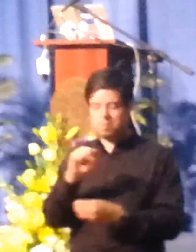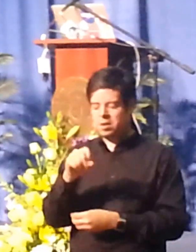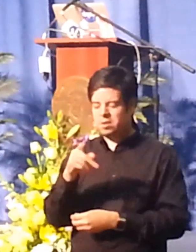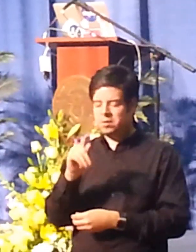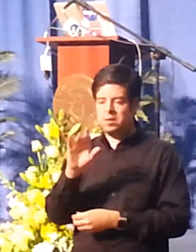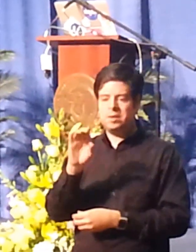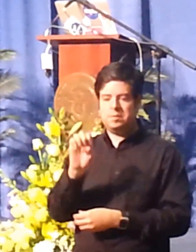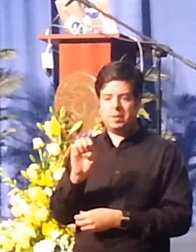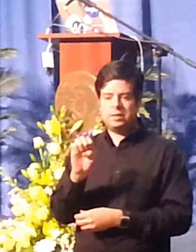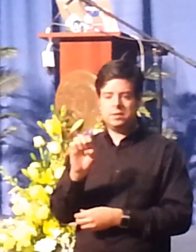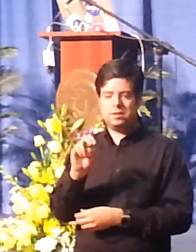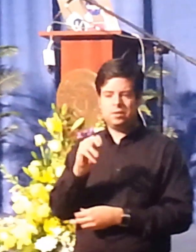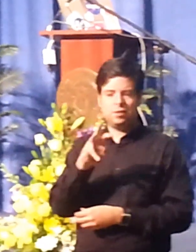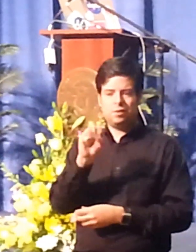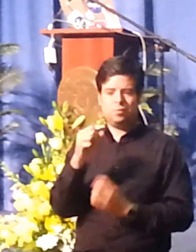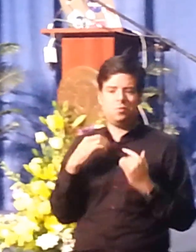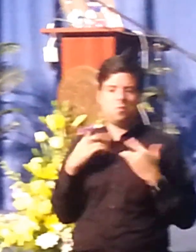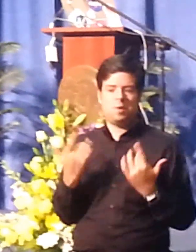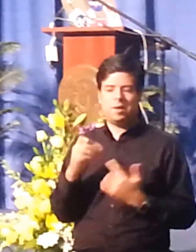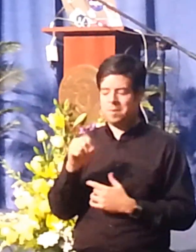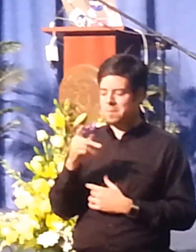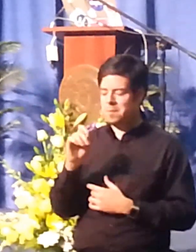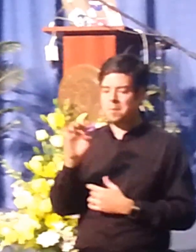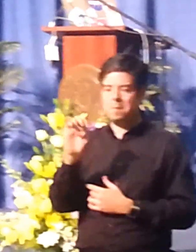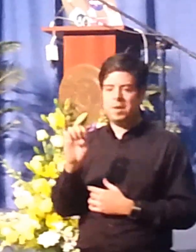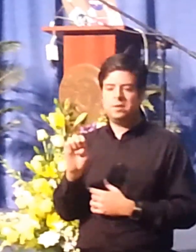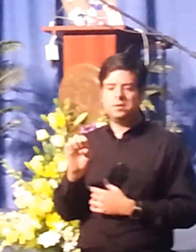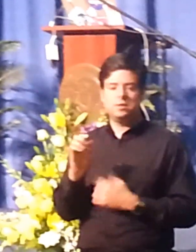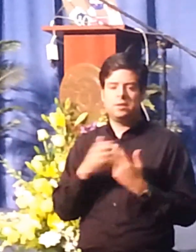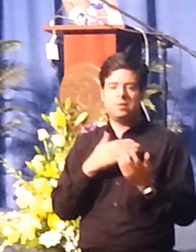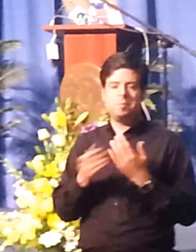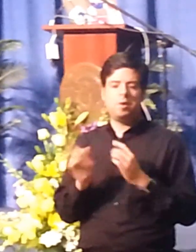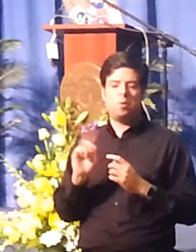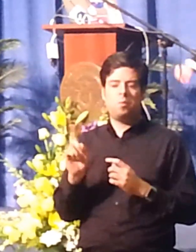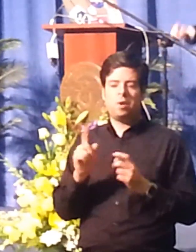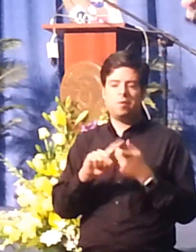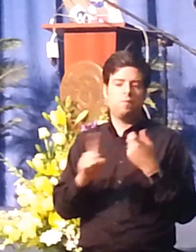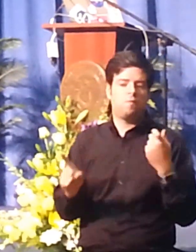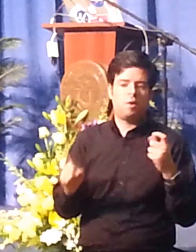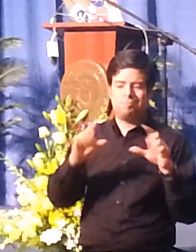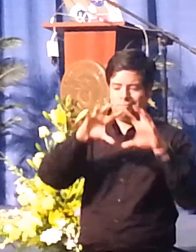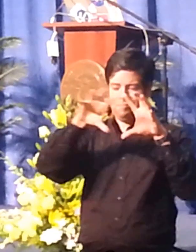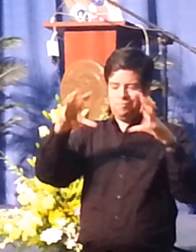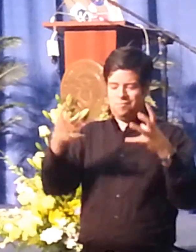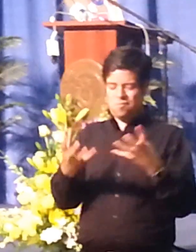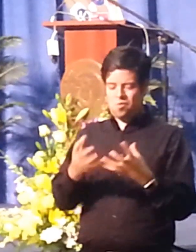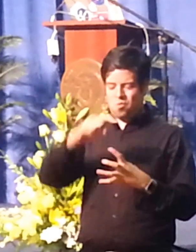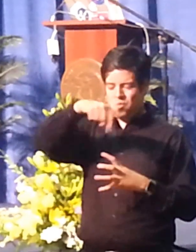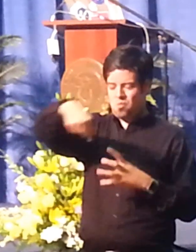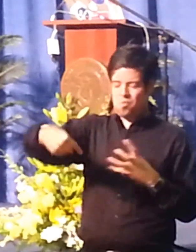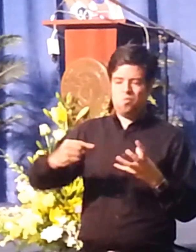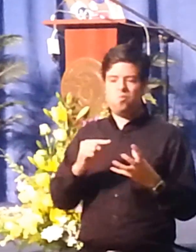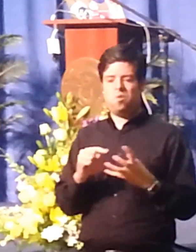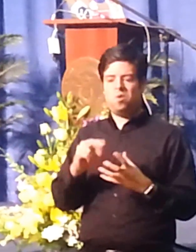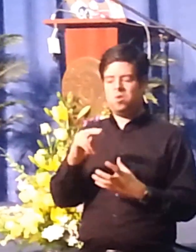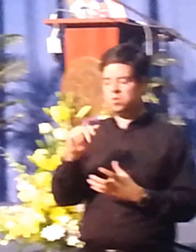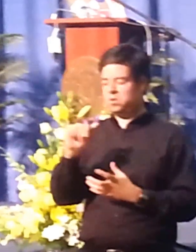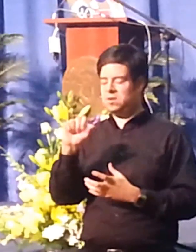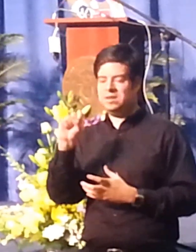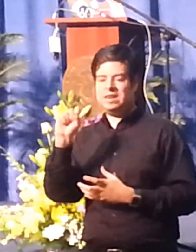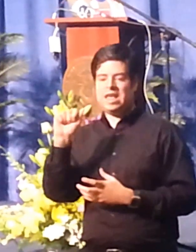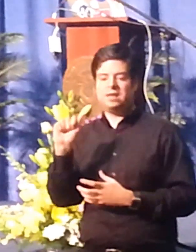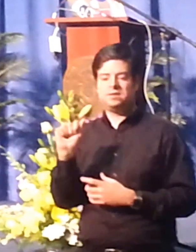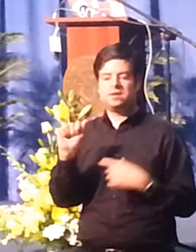of space. And you know, no matter where you stand, no matter where you're from in the world, NASA, the